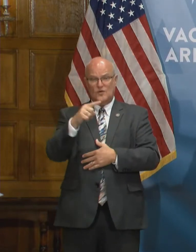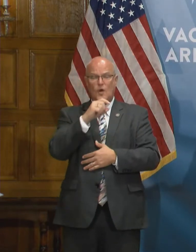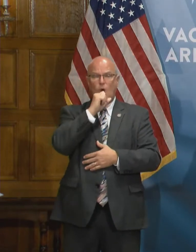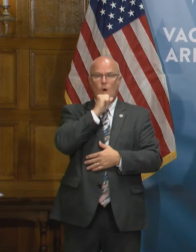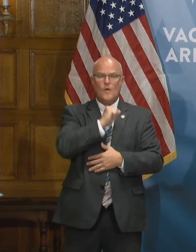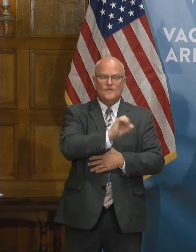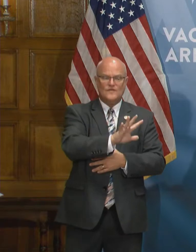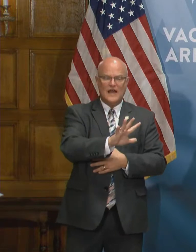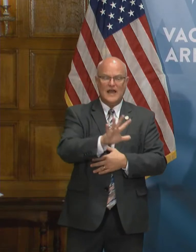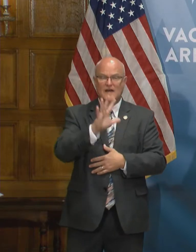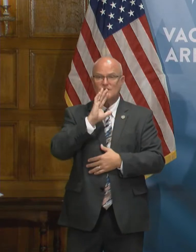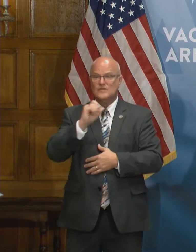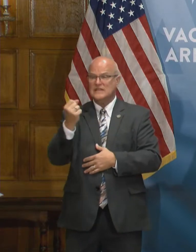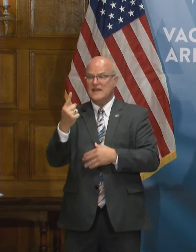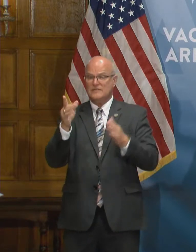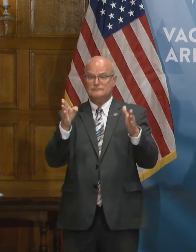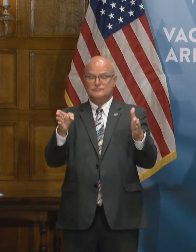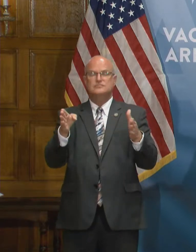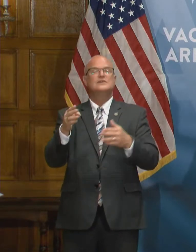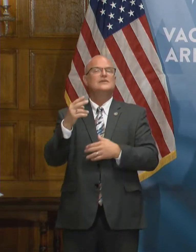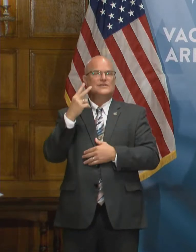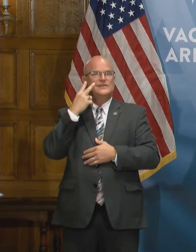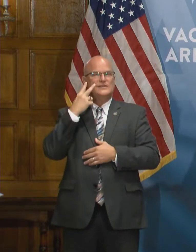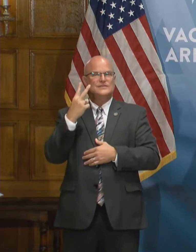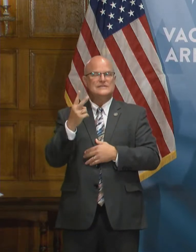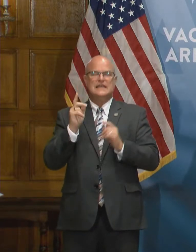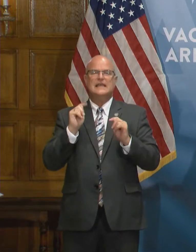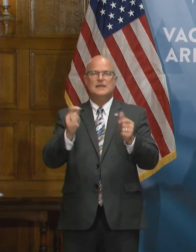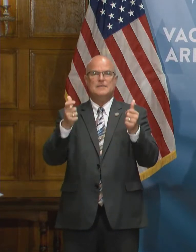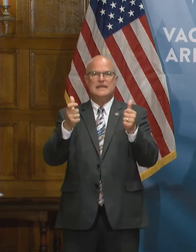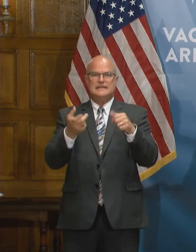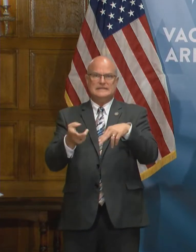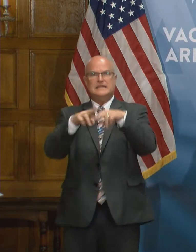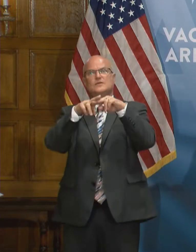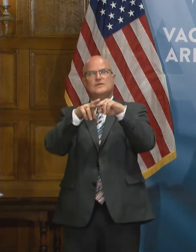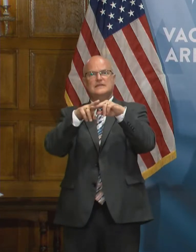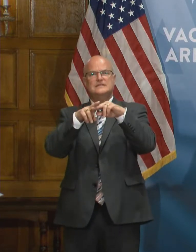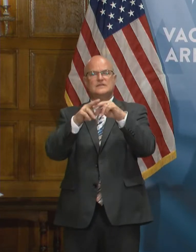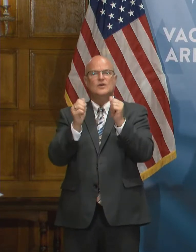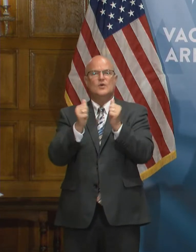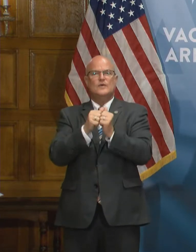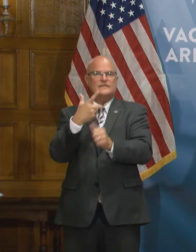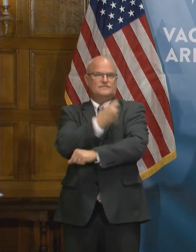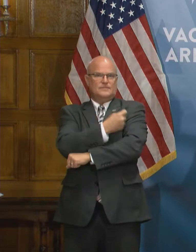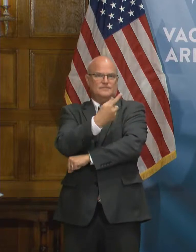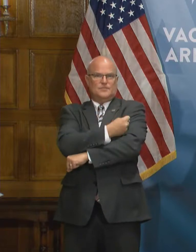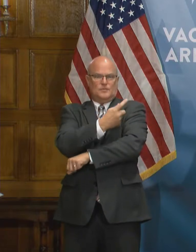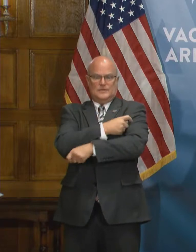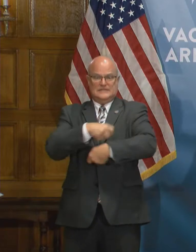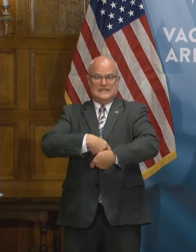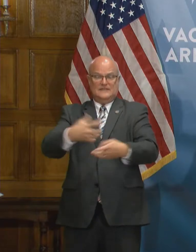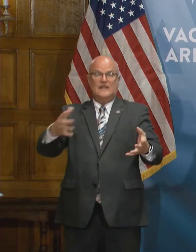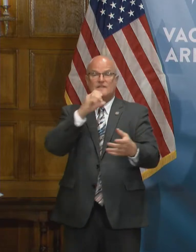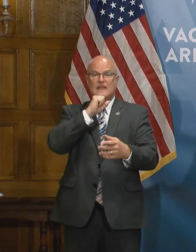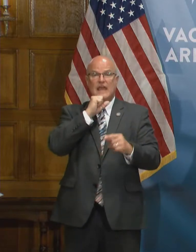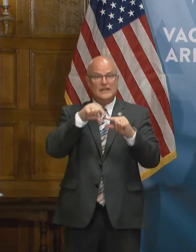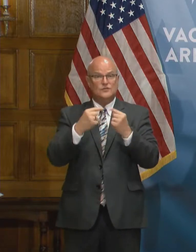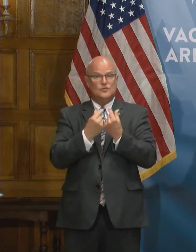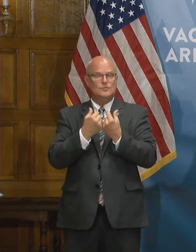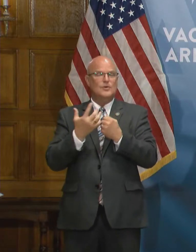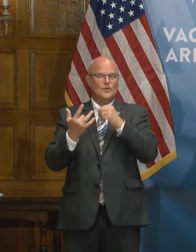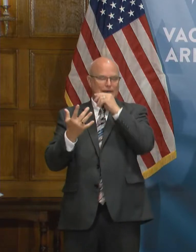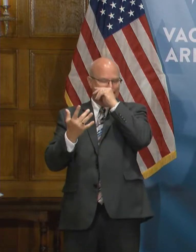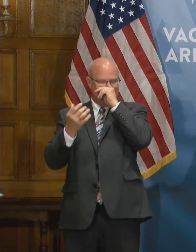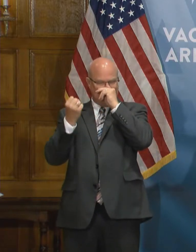to 11, that you'll see an immediate increase in vaccines given out for that age group,